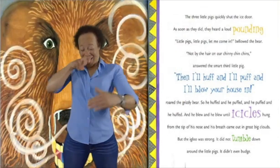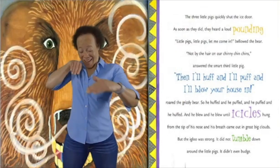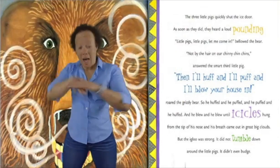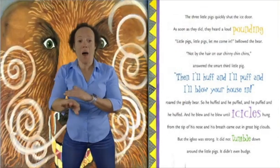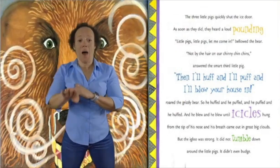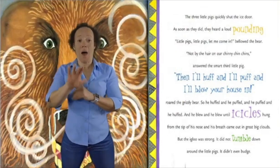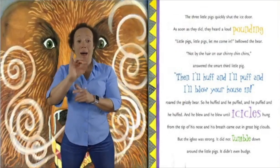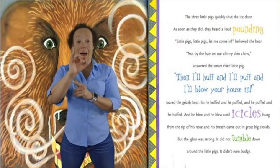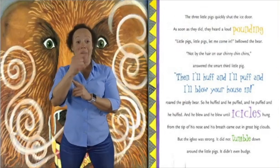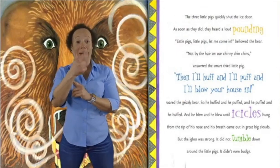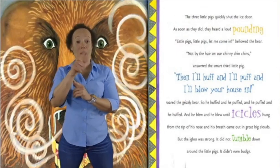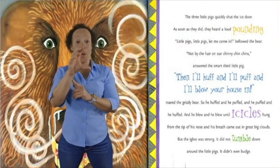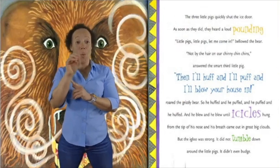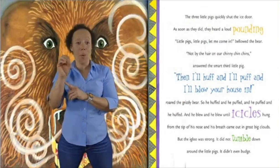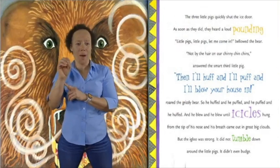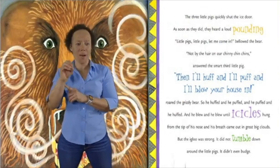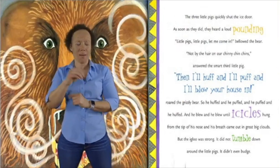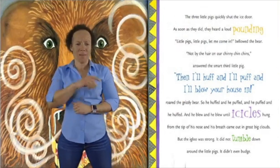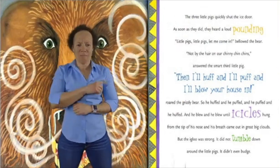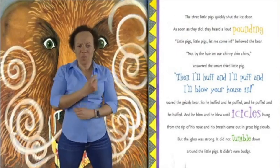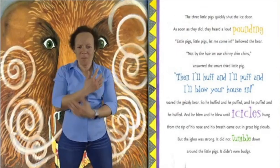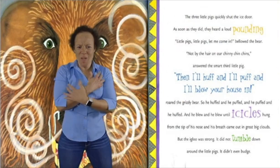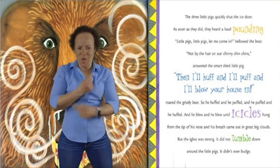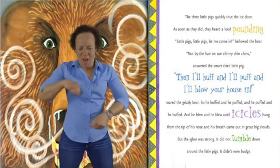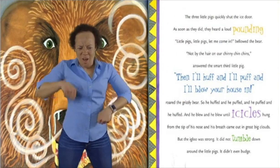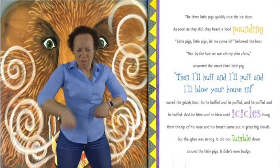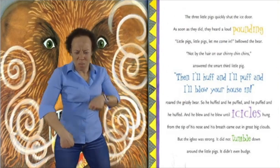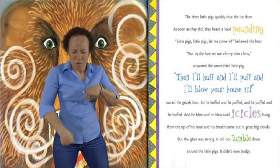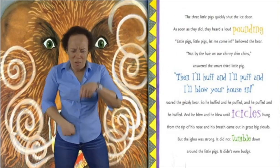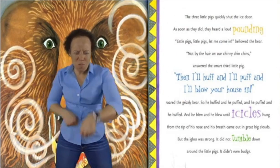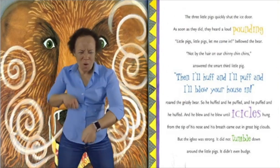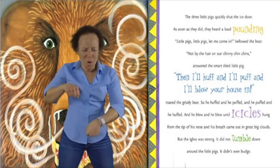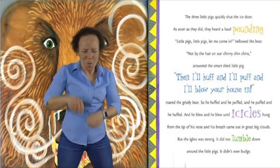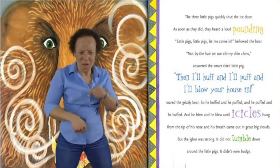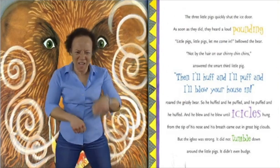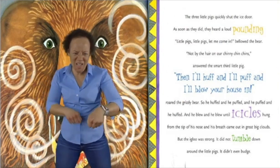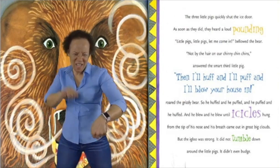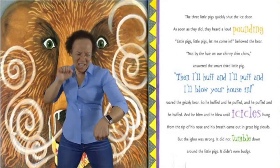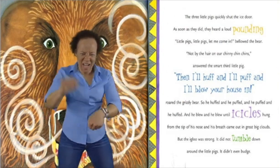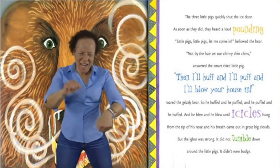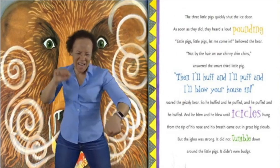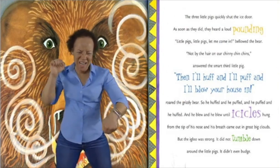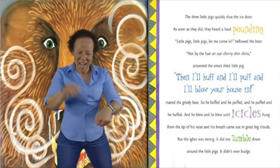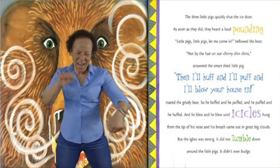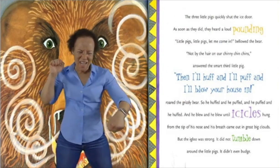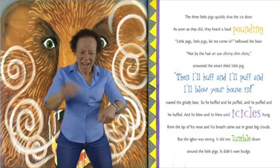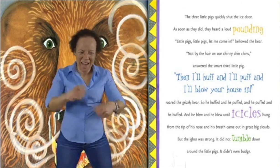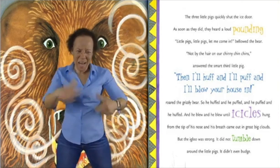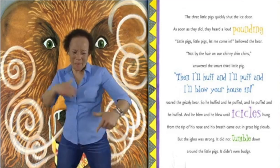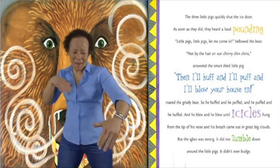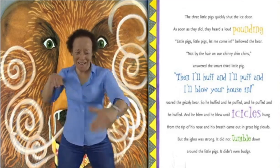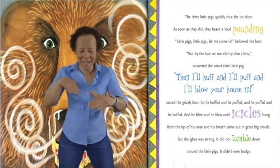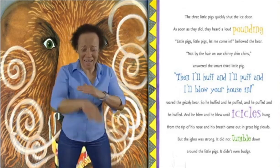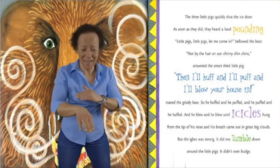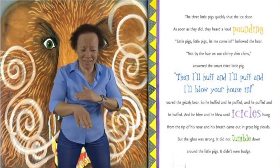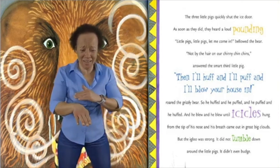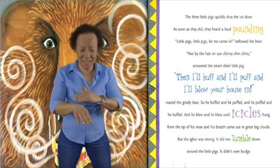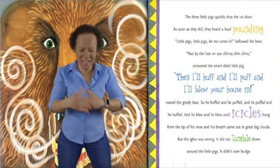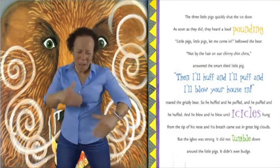bear. "Not by the hair of our chins," answered the third little pig. "Then I'll huff and I'll puff, and I'll blow your house in," roared the